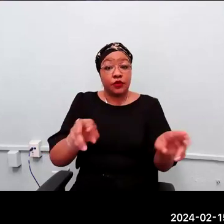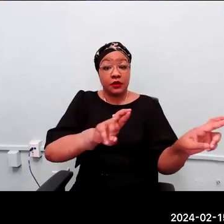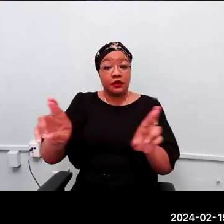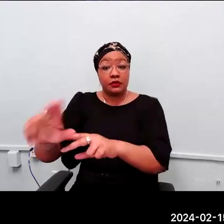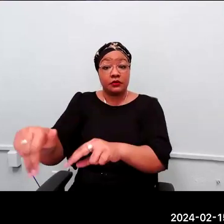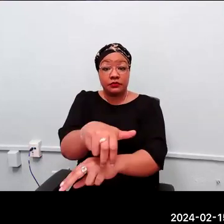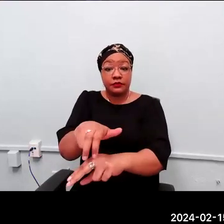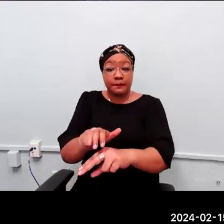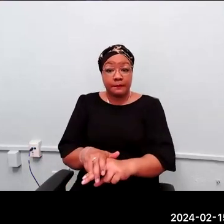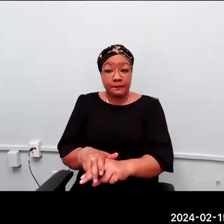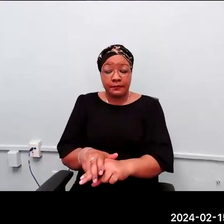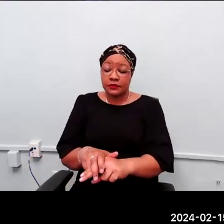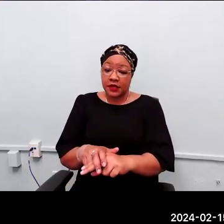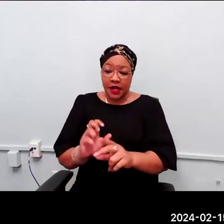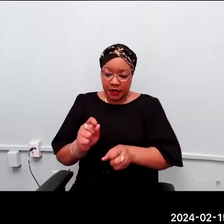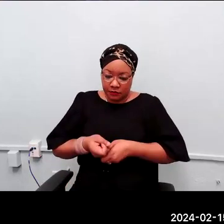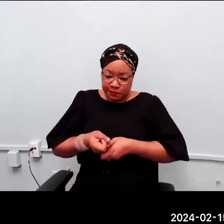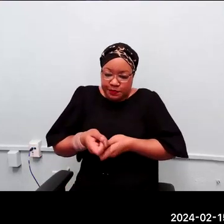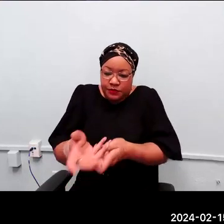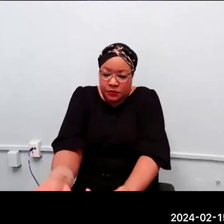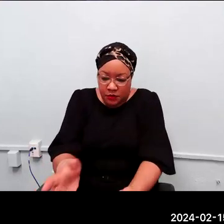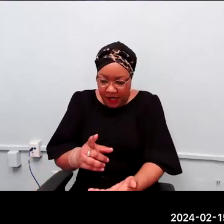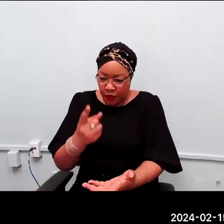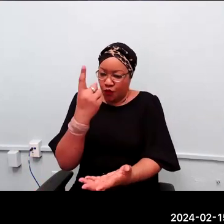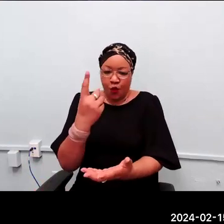it kind of comes out in one whole piece, right?